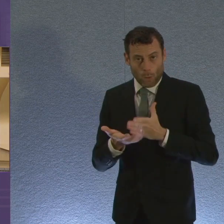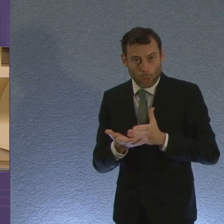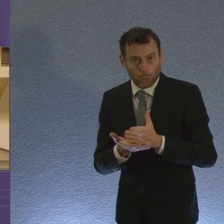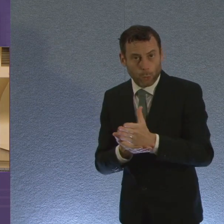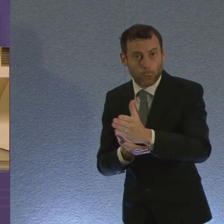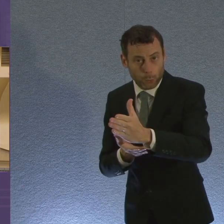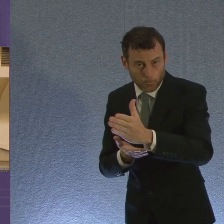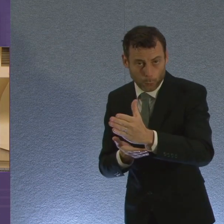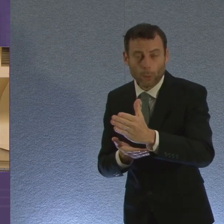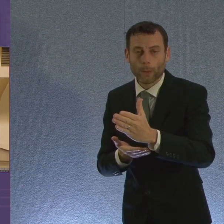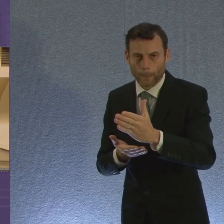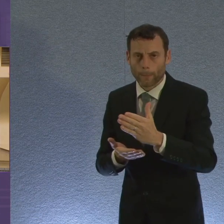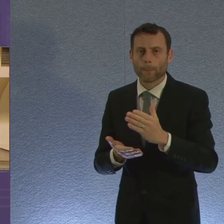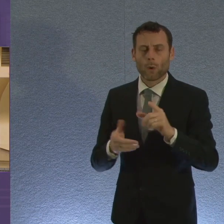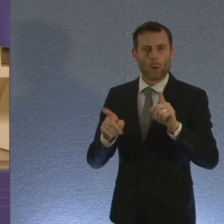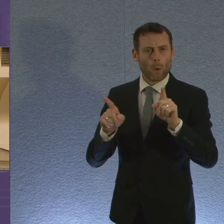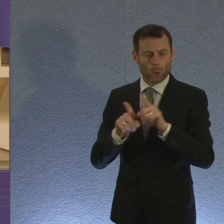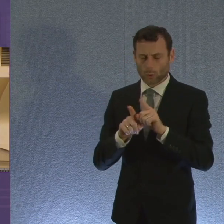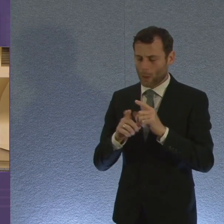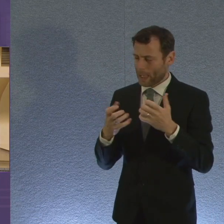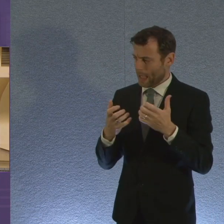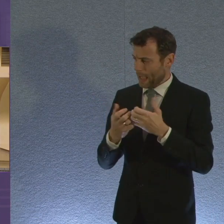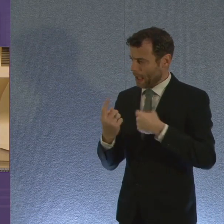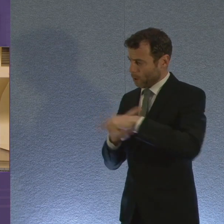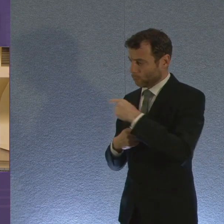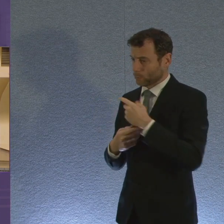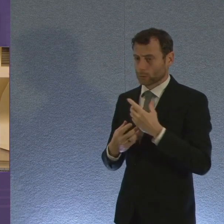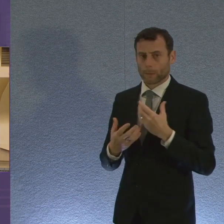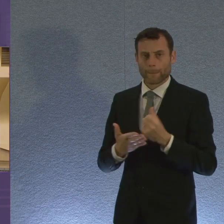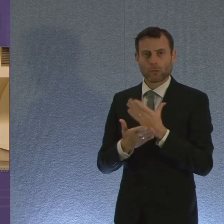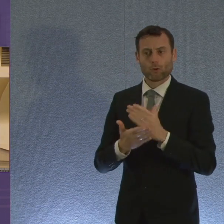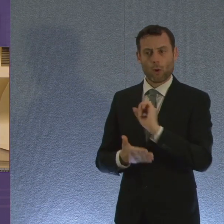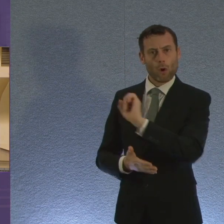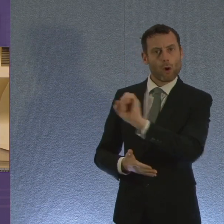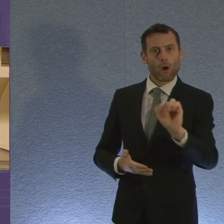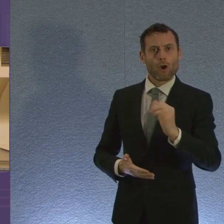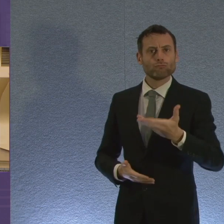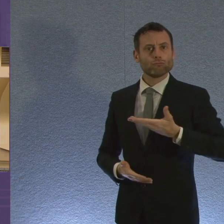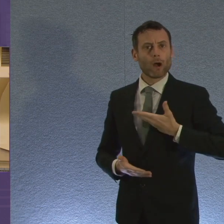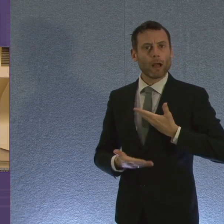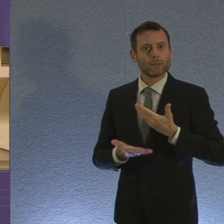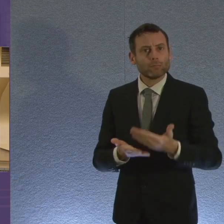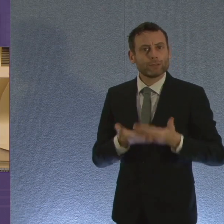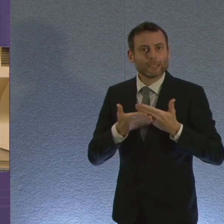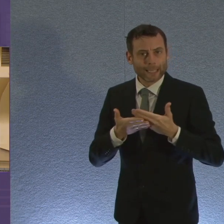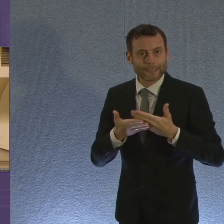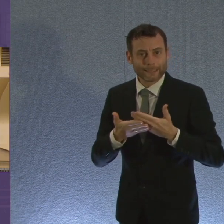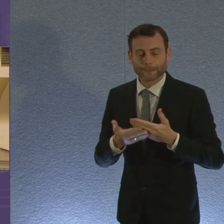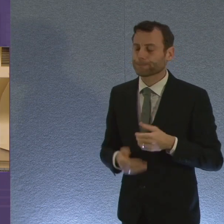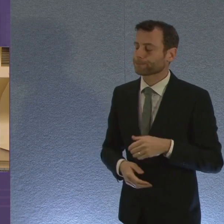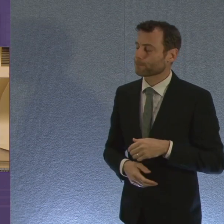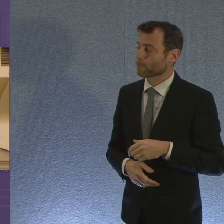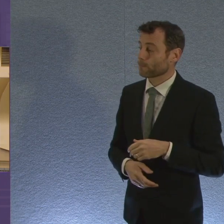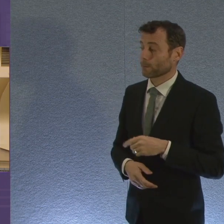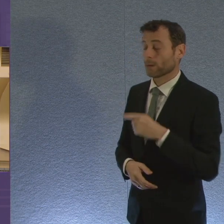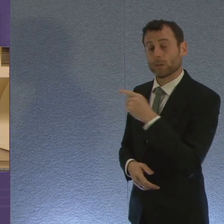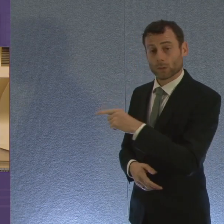that our rights are protected. And in that vein, as the Cabinet Secretary has indicated, we understand